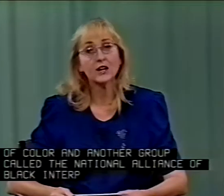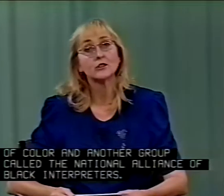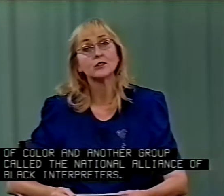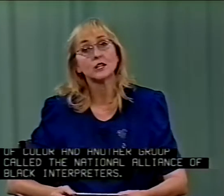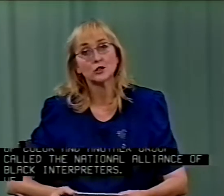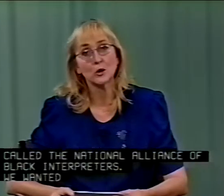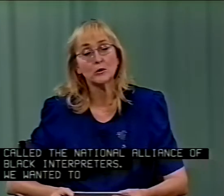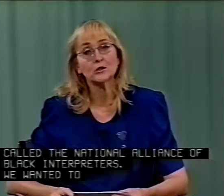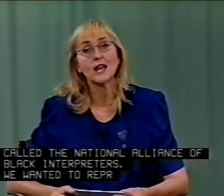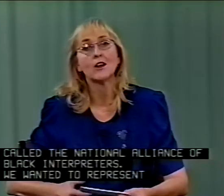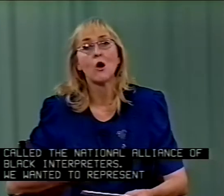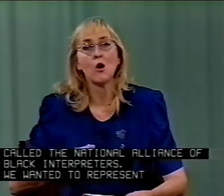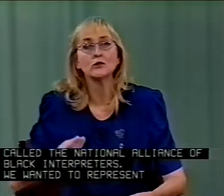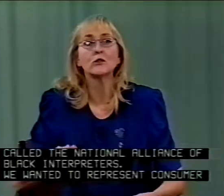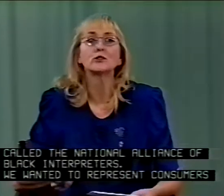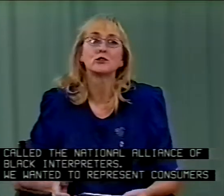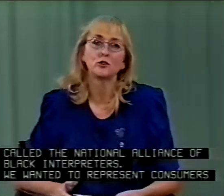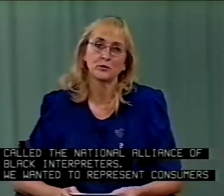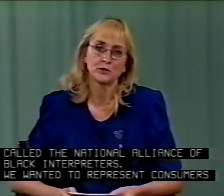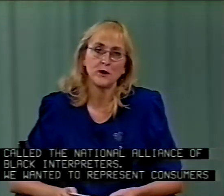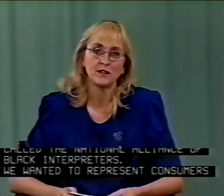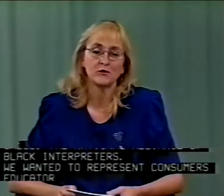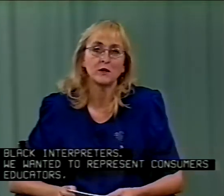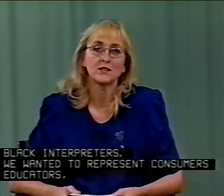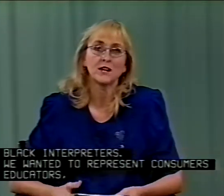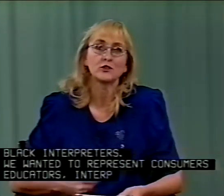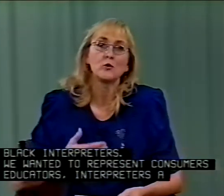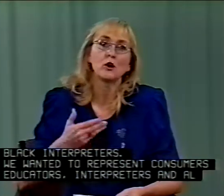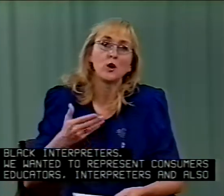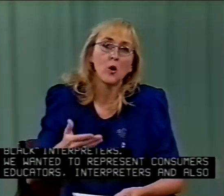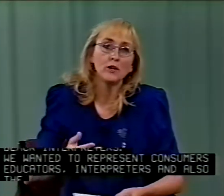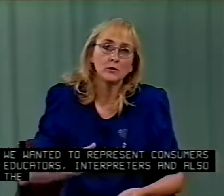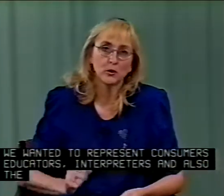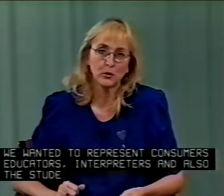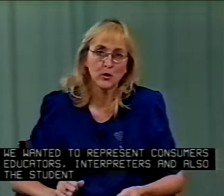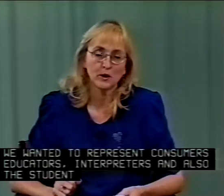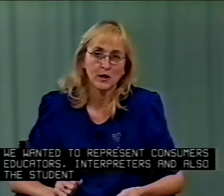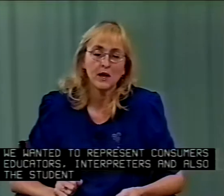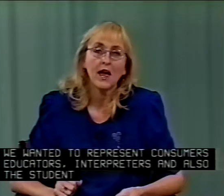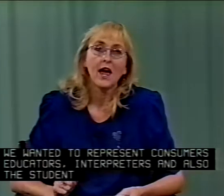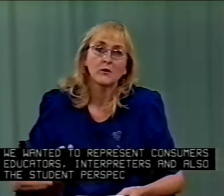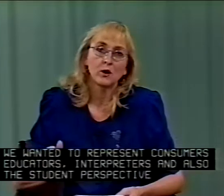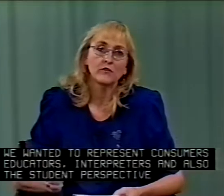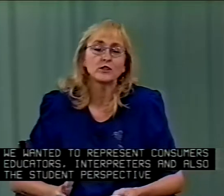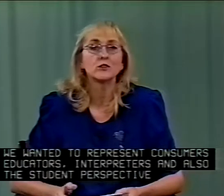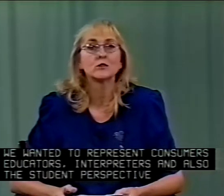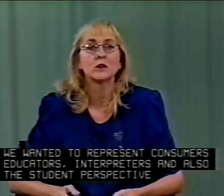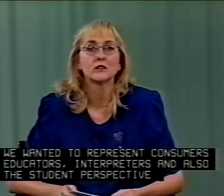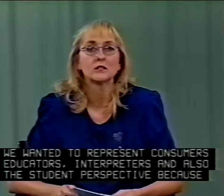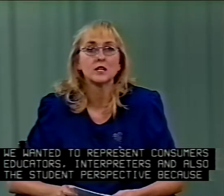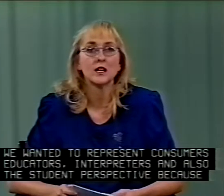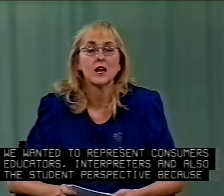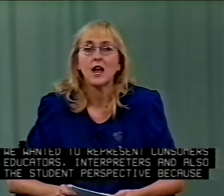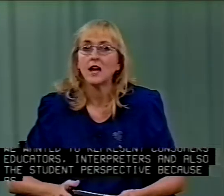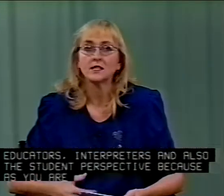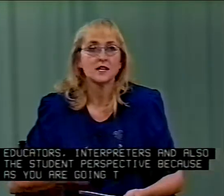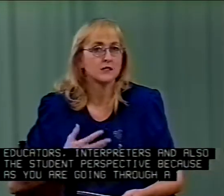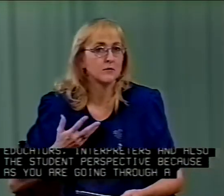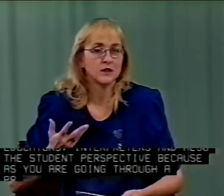educators, interpreters, and also the student perspective, because as you are going through a program, and one of the students with us today has said something that